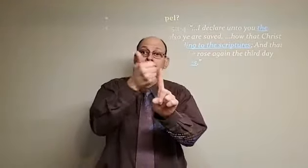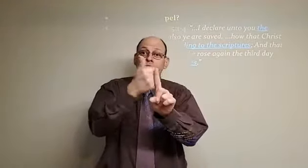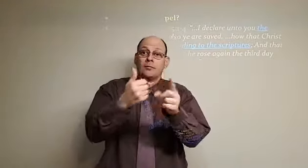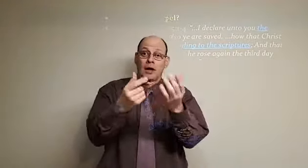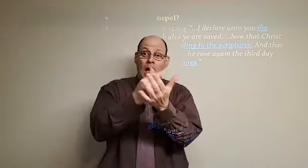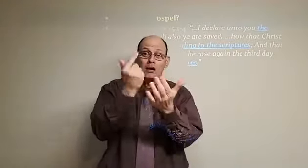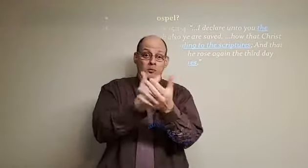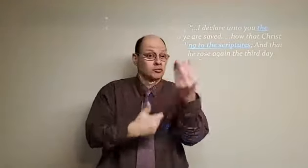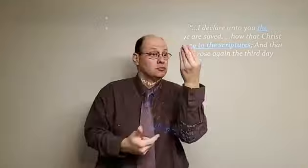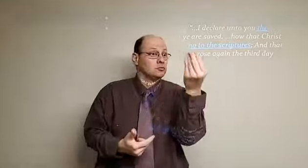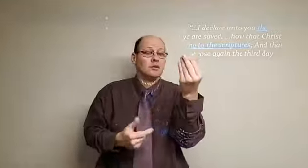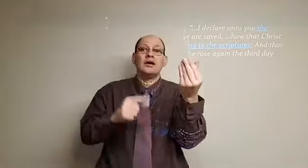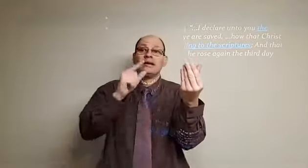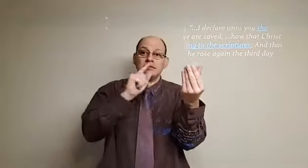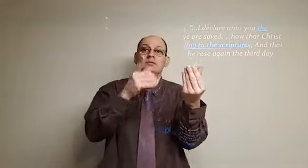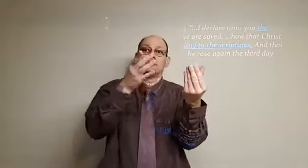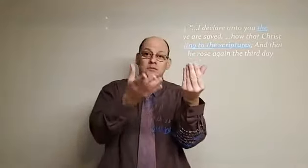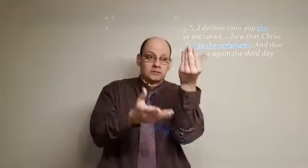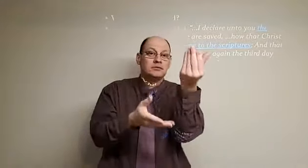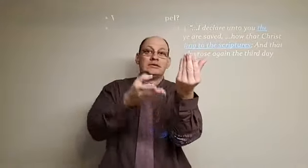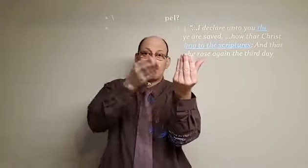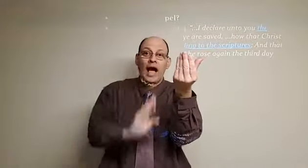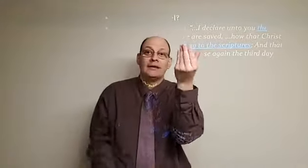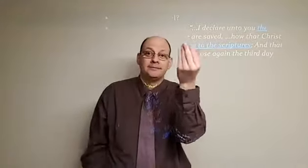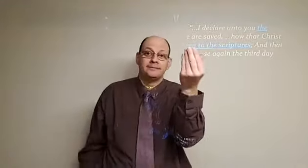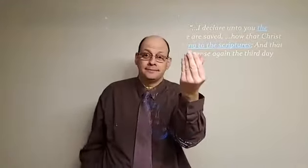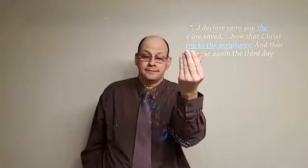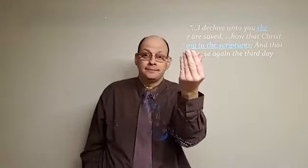the gospel and the gospel is the scriptures